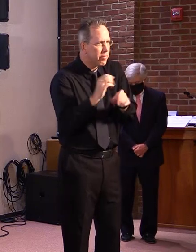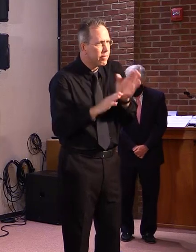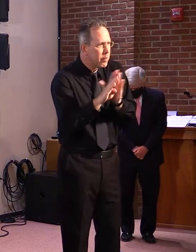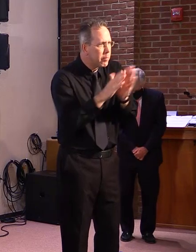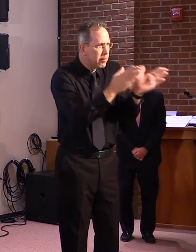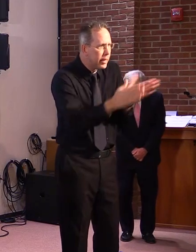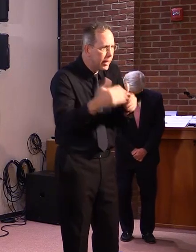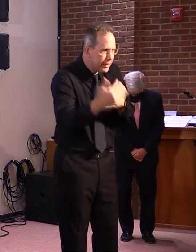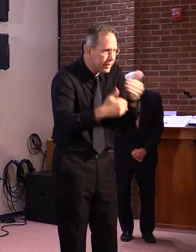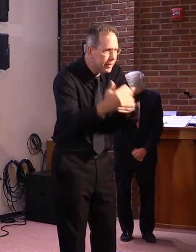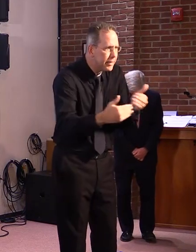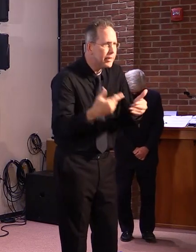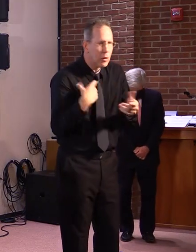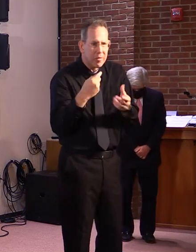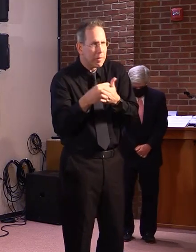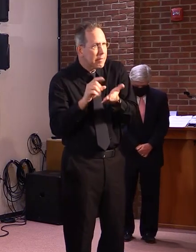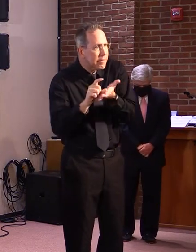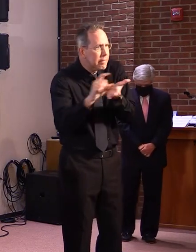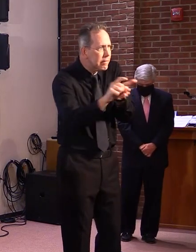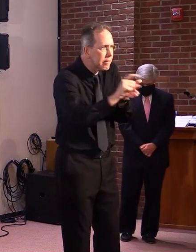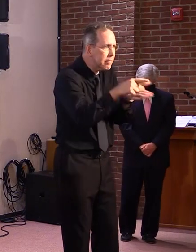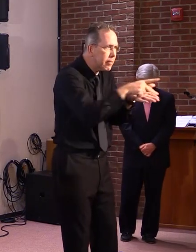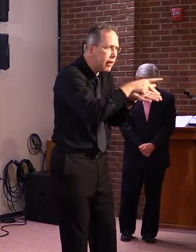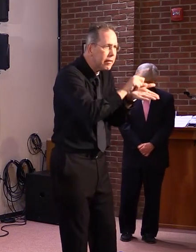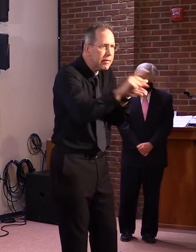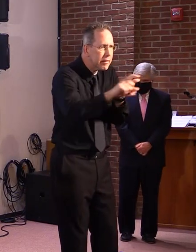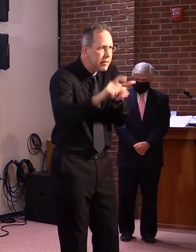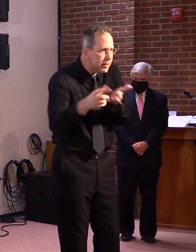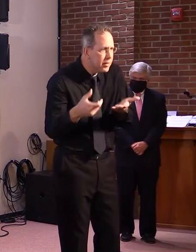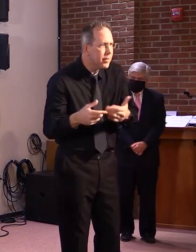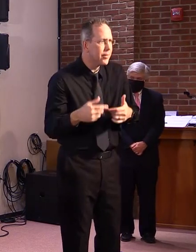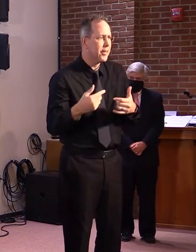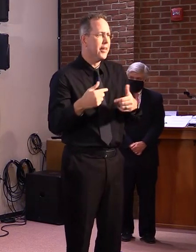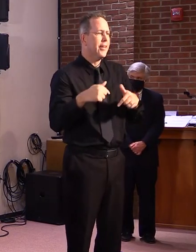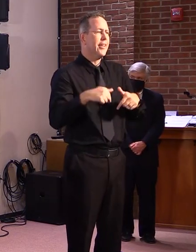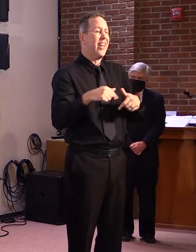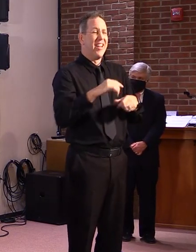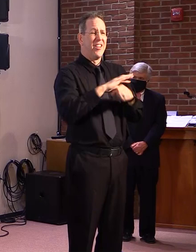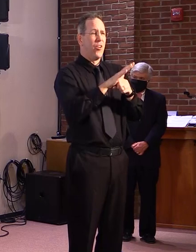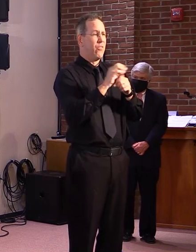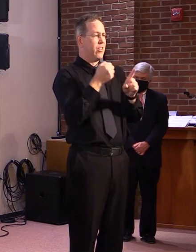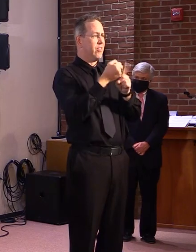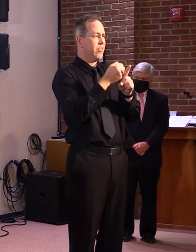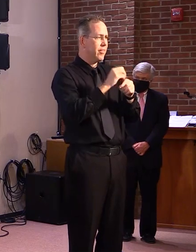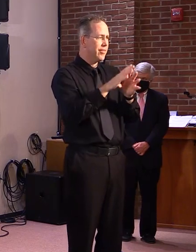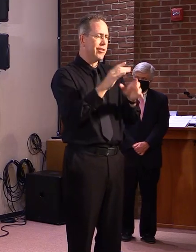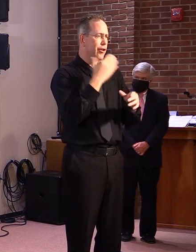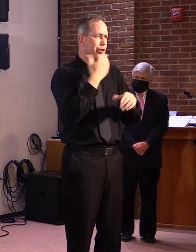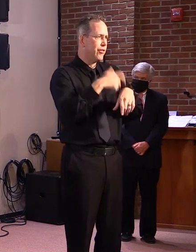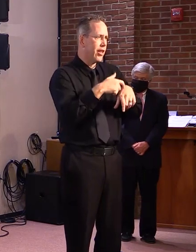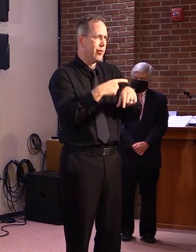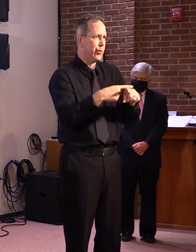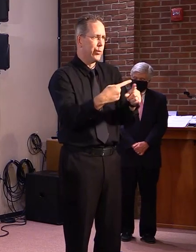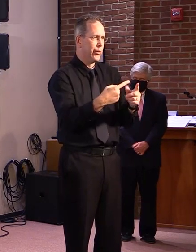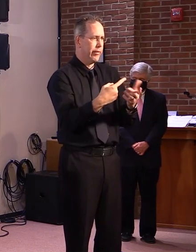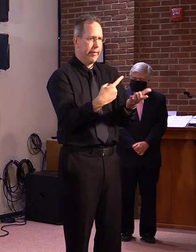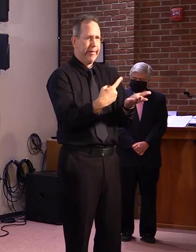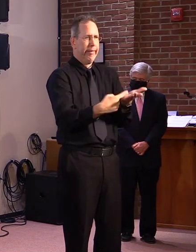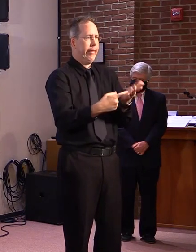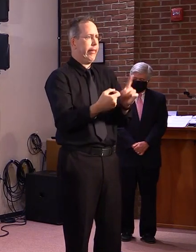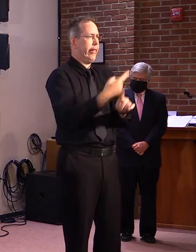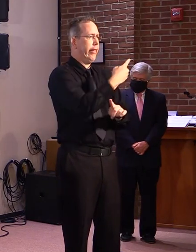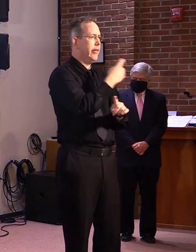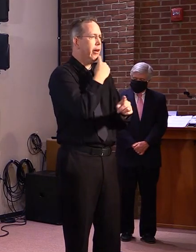particular, because we were right in the middle of our legislative session in trying to get a budget out, trying to get